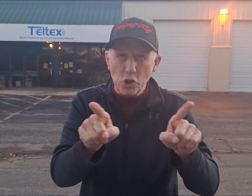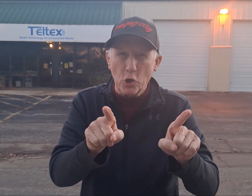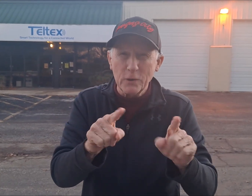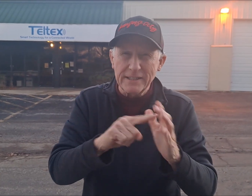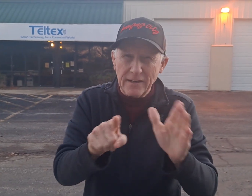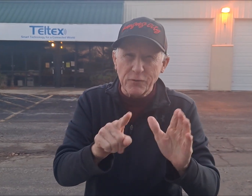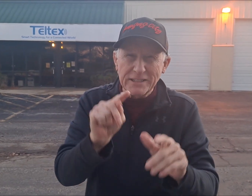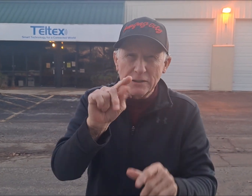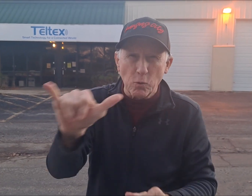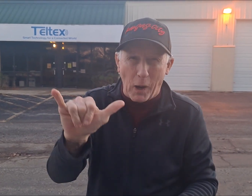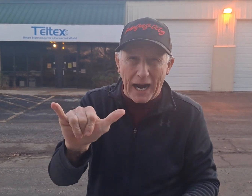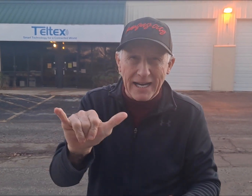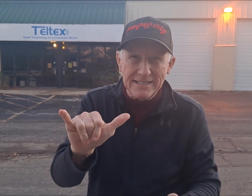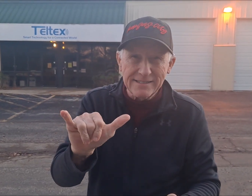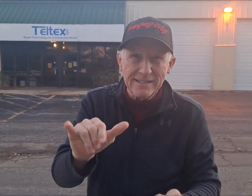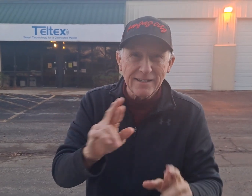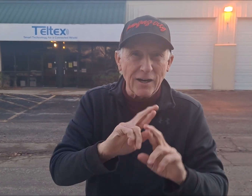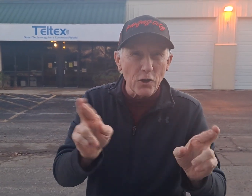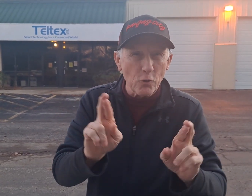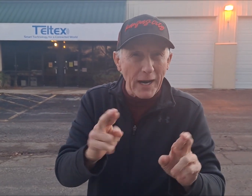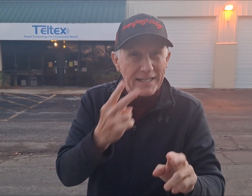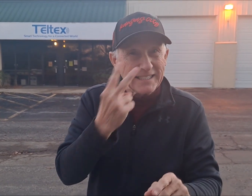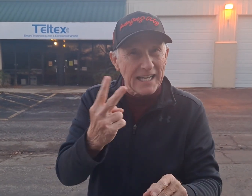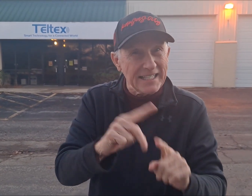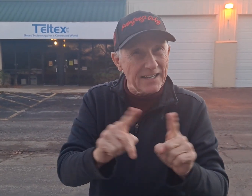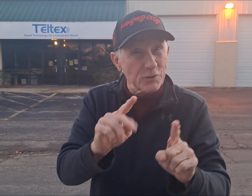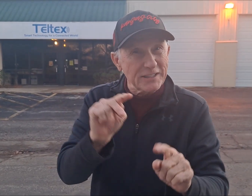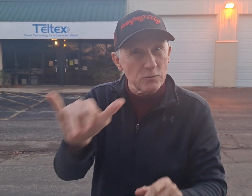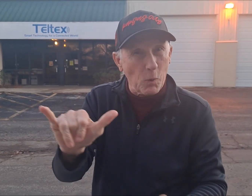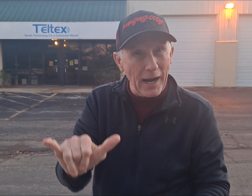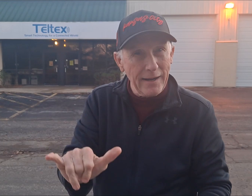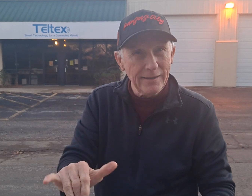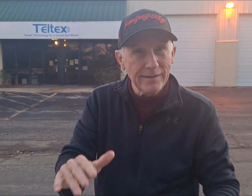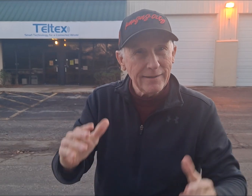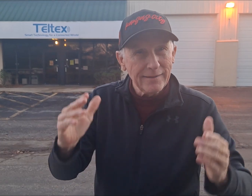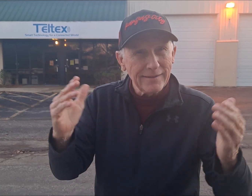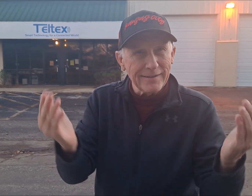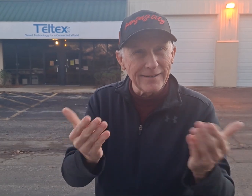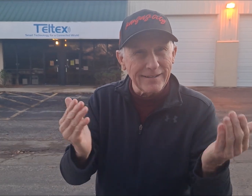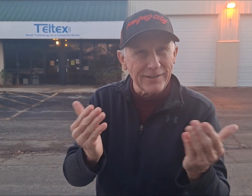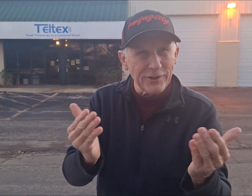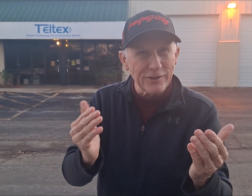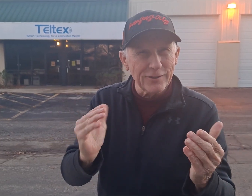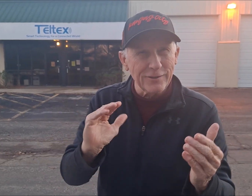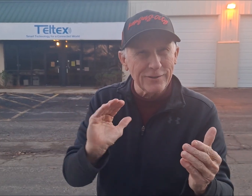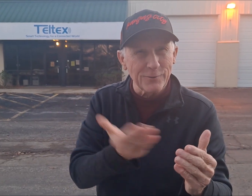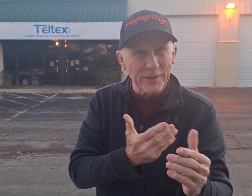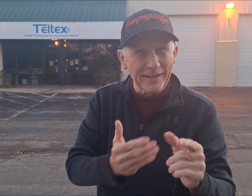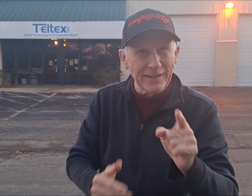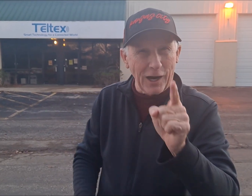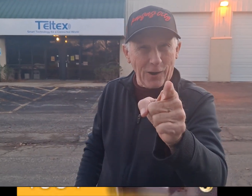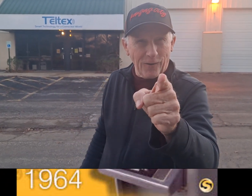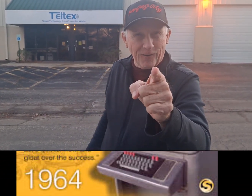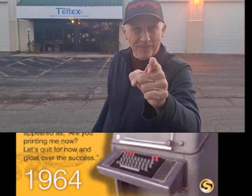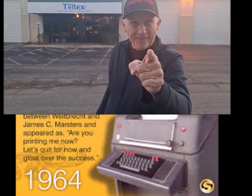show different TTY. Are you ready to see different TTY? Here we go.